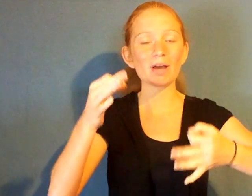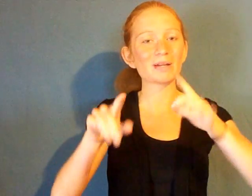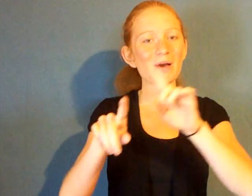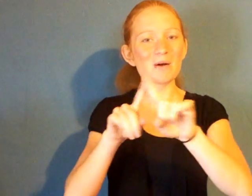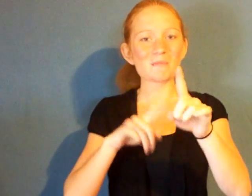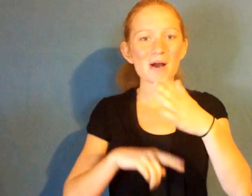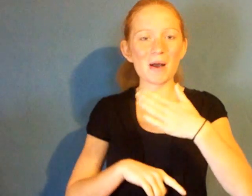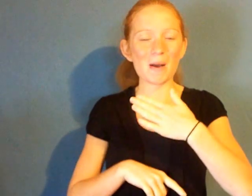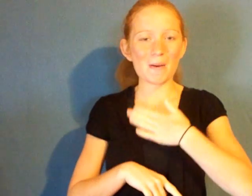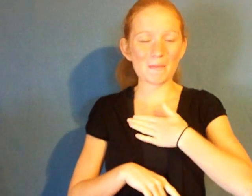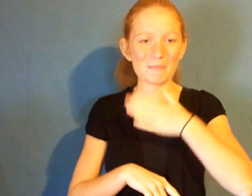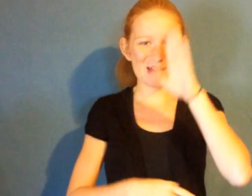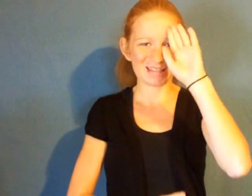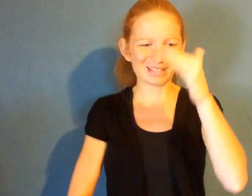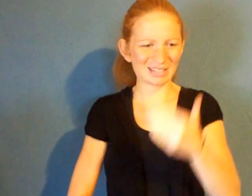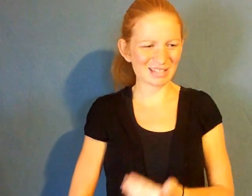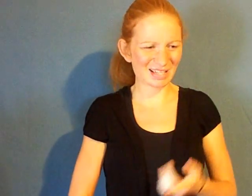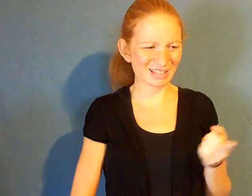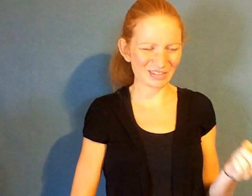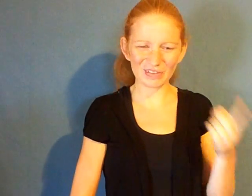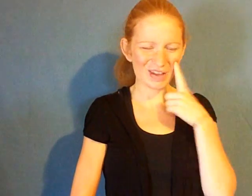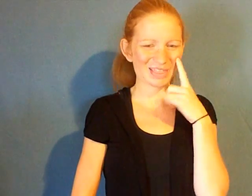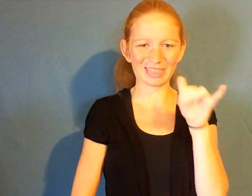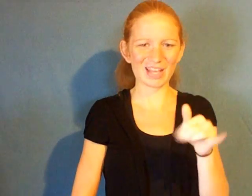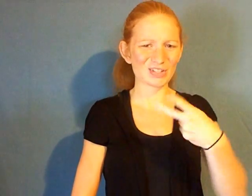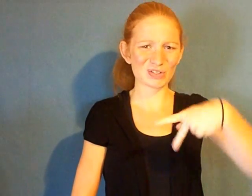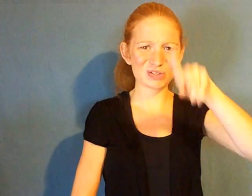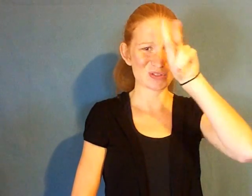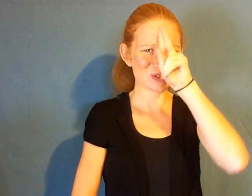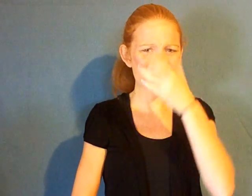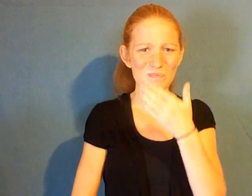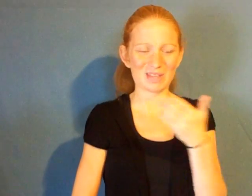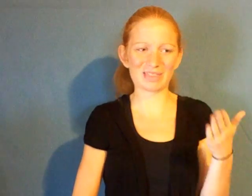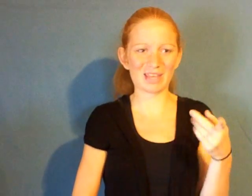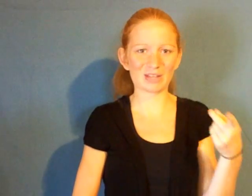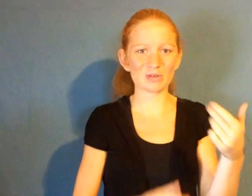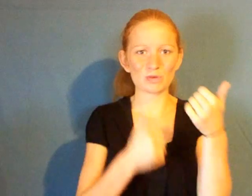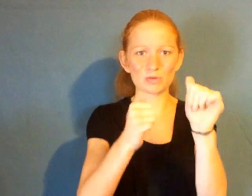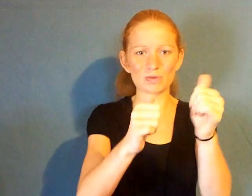is to try and pull over a real police officer while you're pretending to be a police officer.